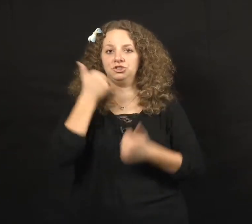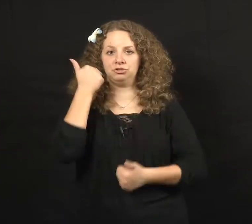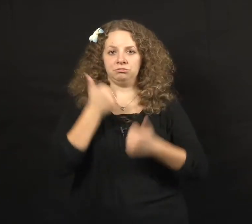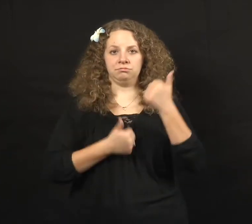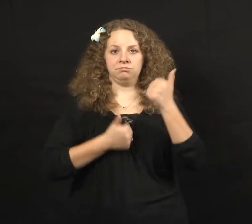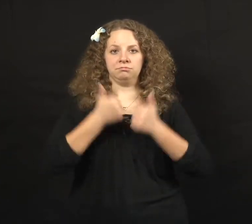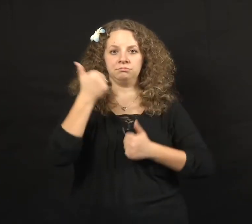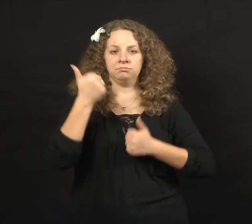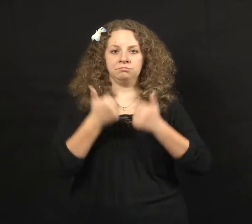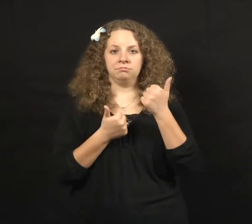Which?